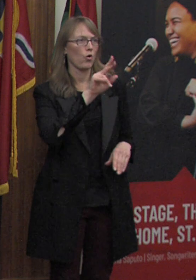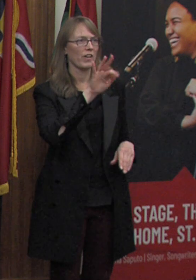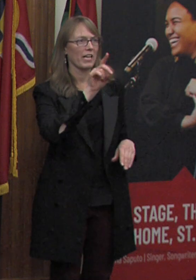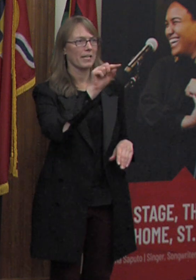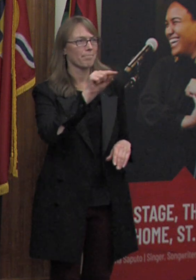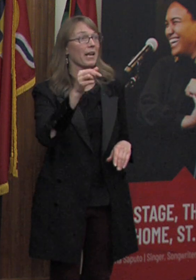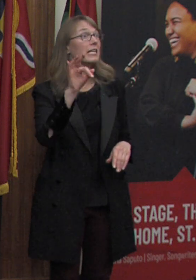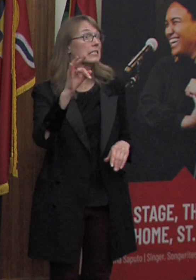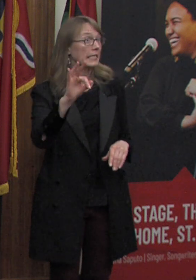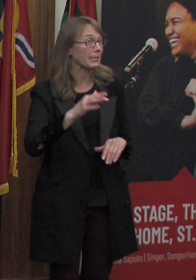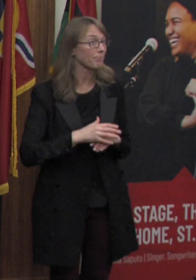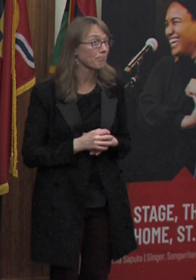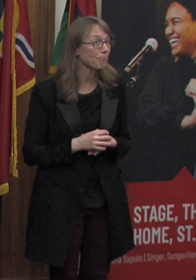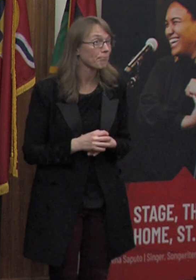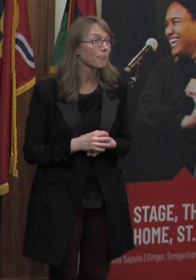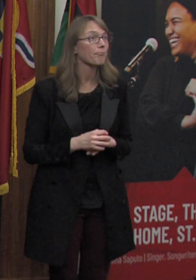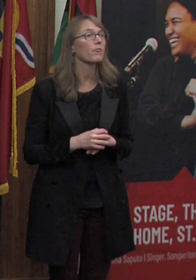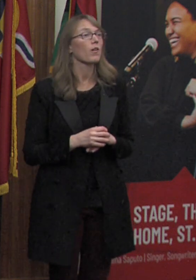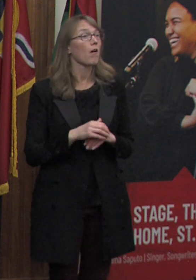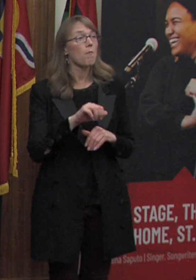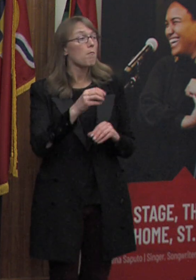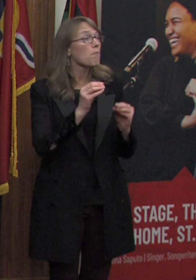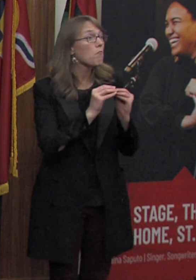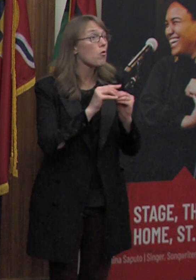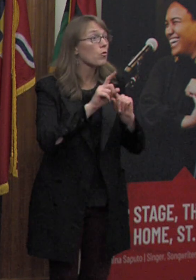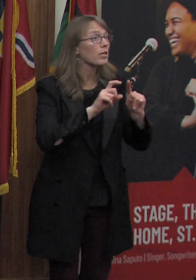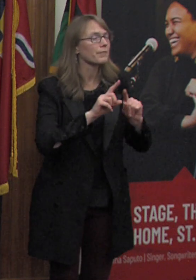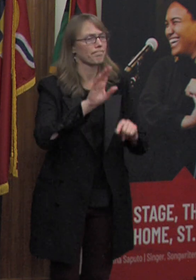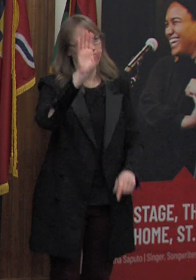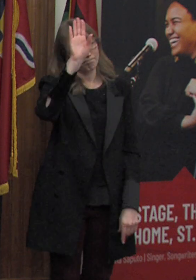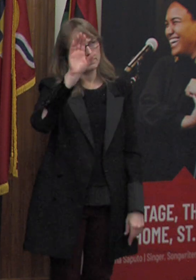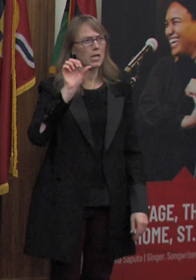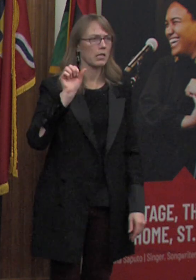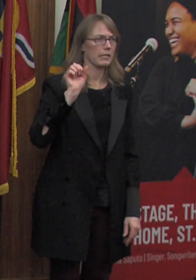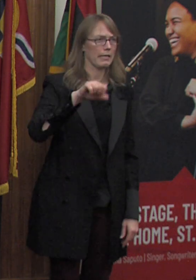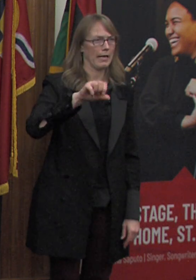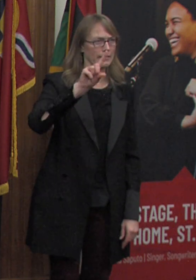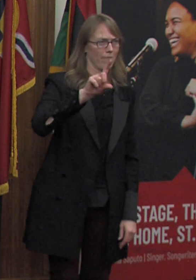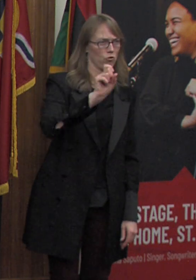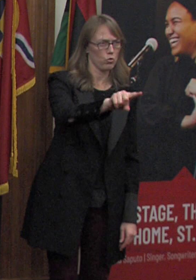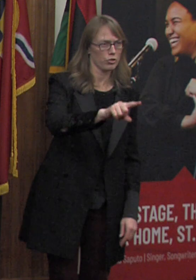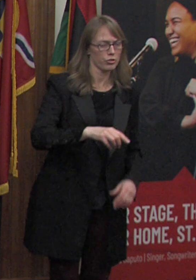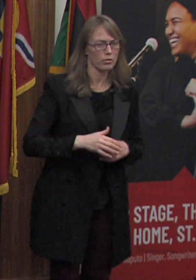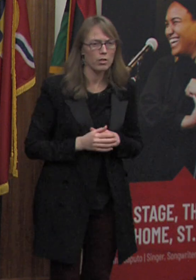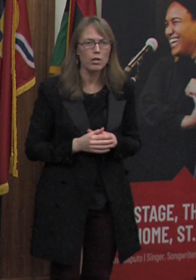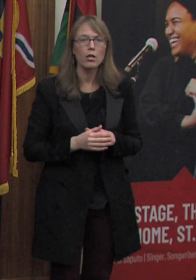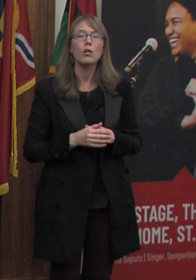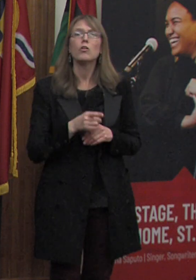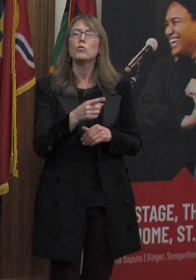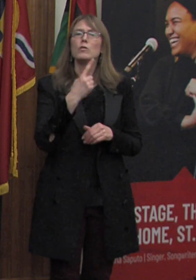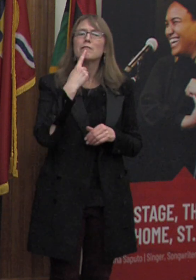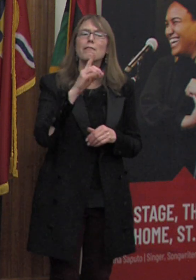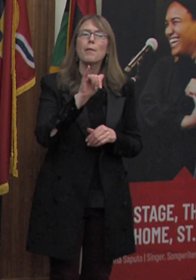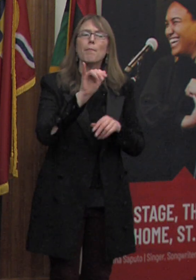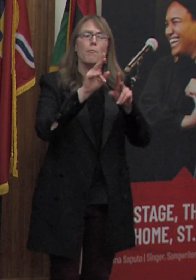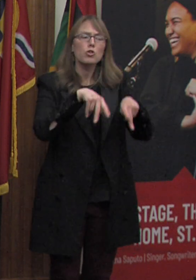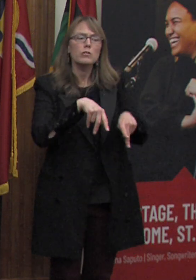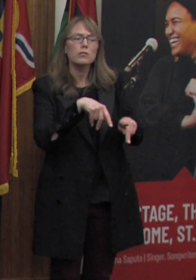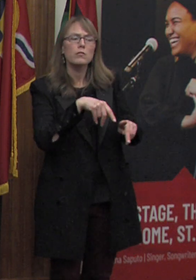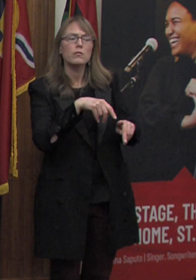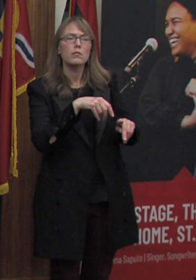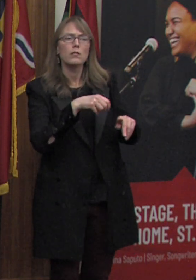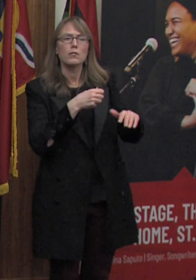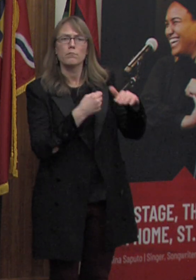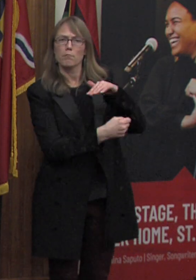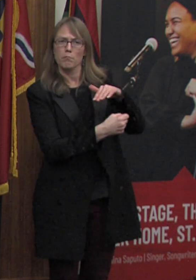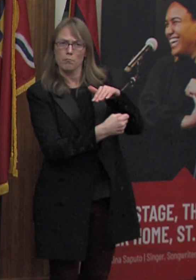Right now, you mentioned that the person's quarantined. What happens at this point now as far as testing? This person,